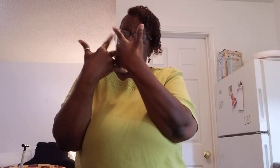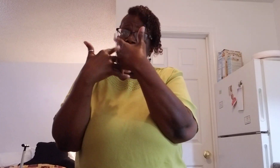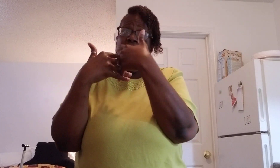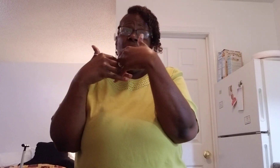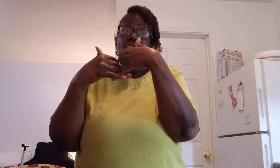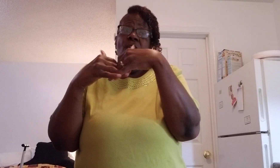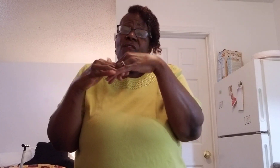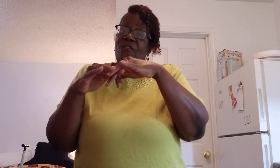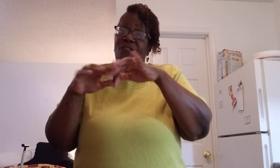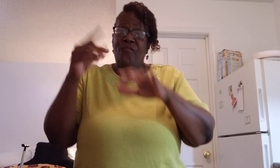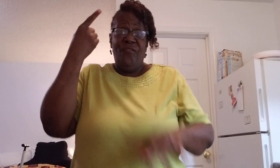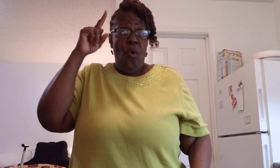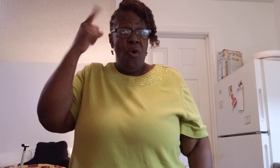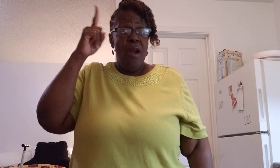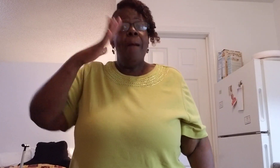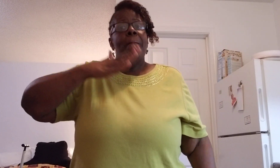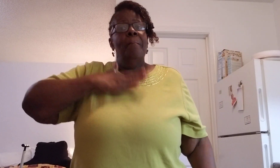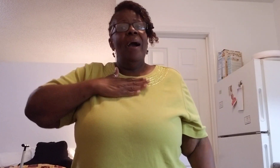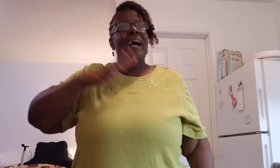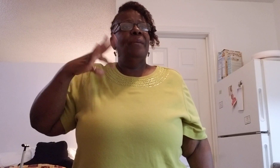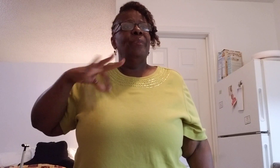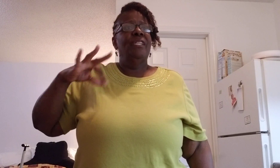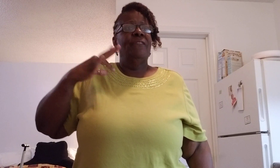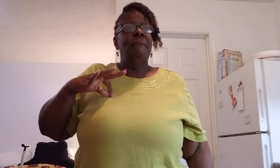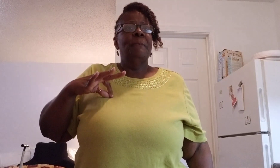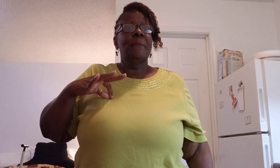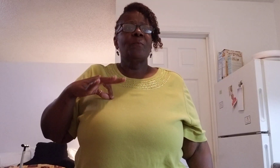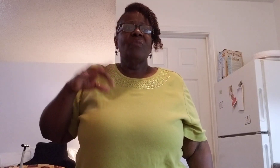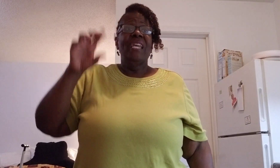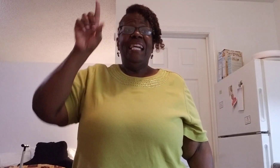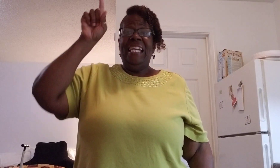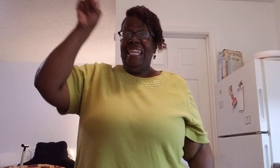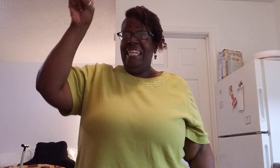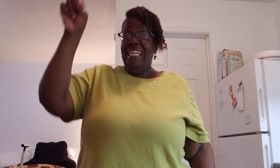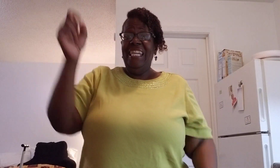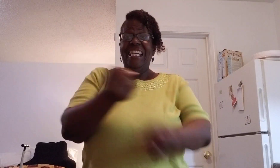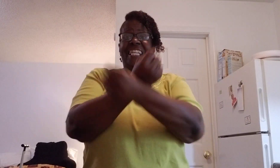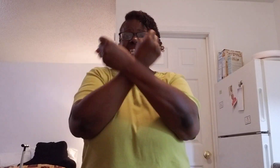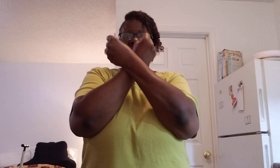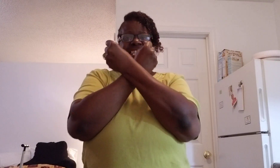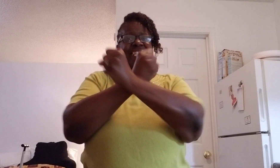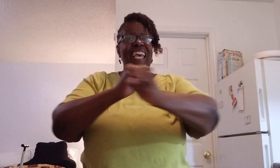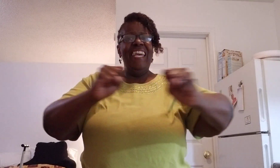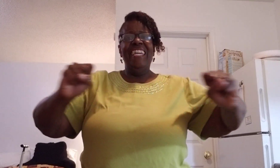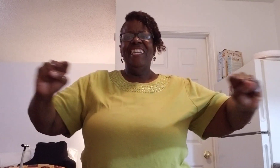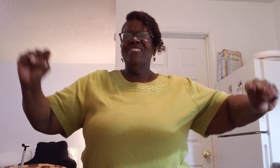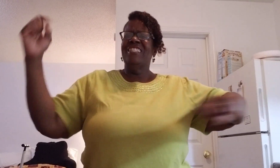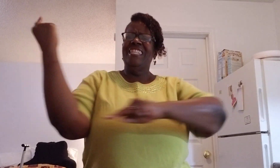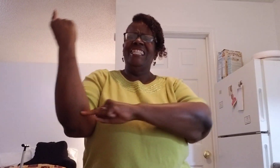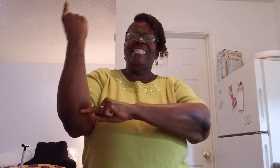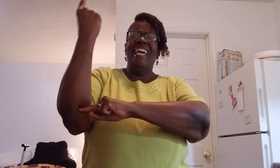working for my benefit. He saves the day.